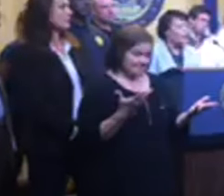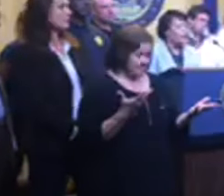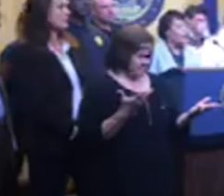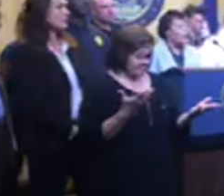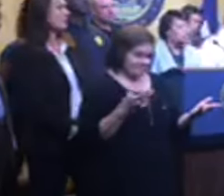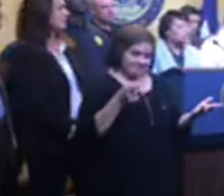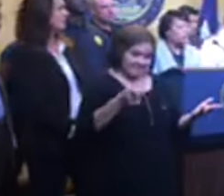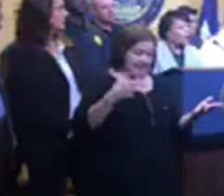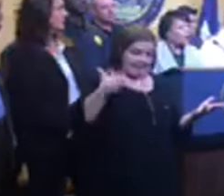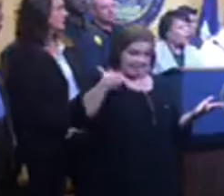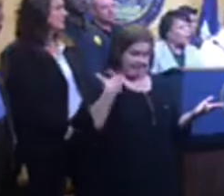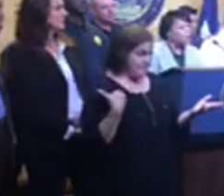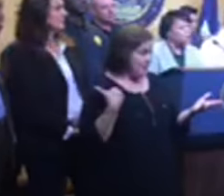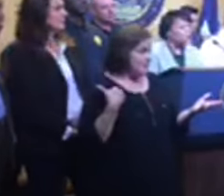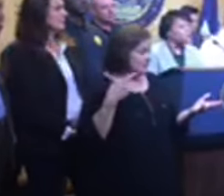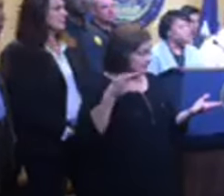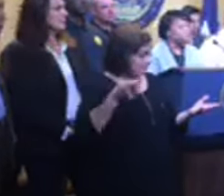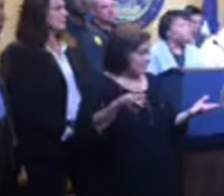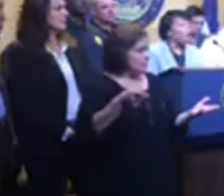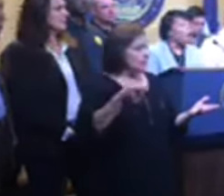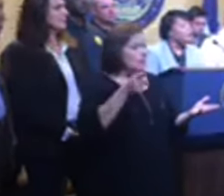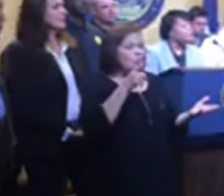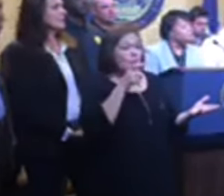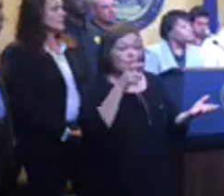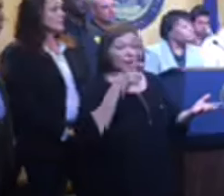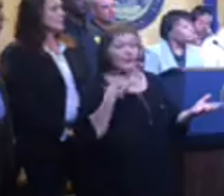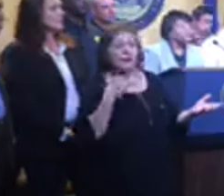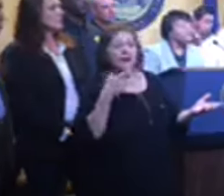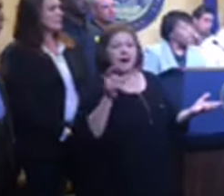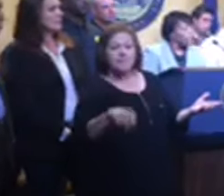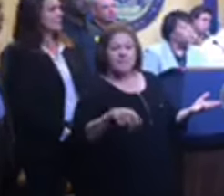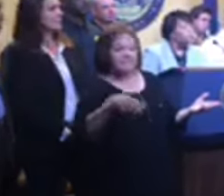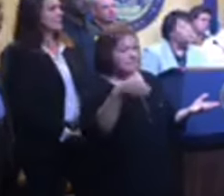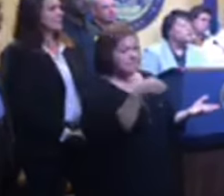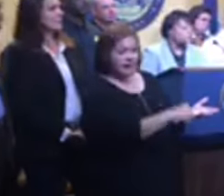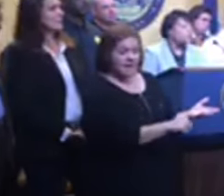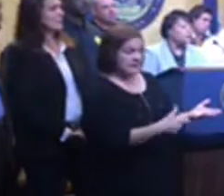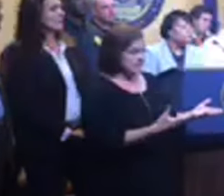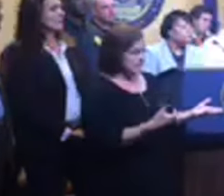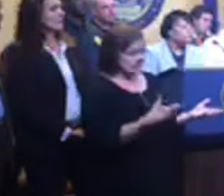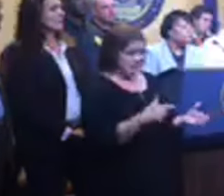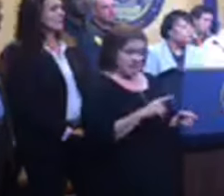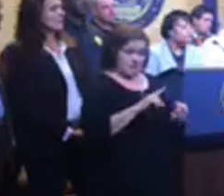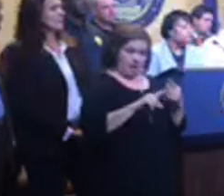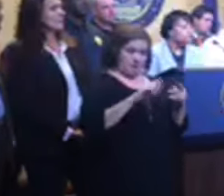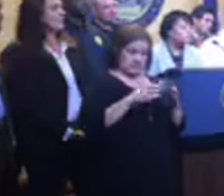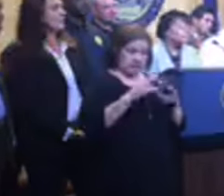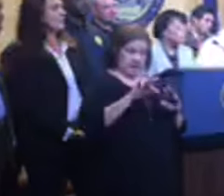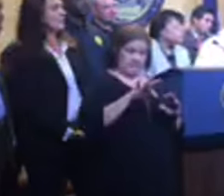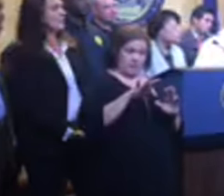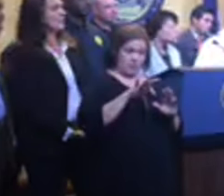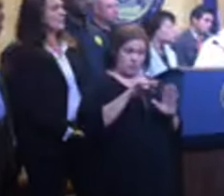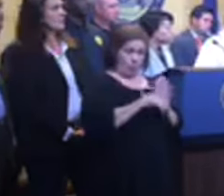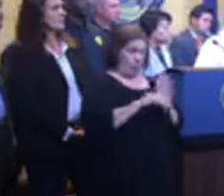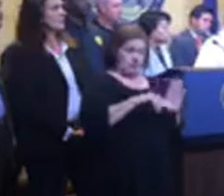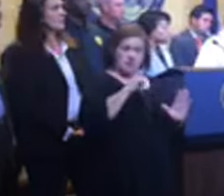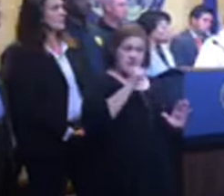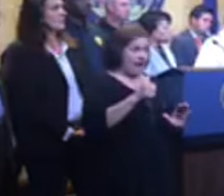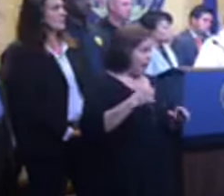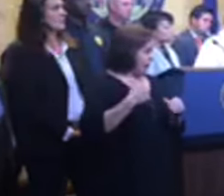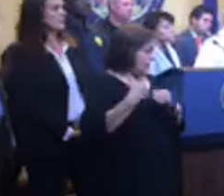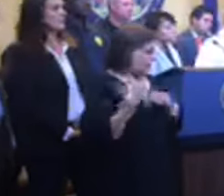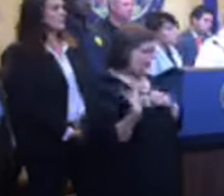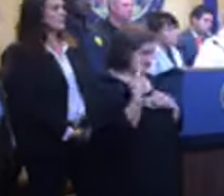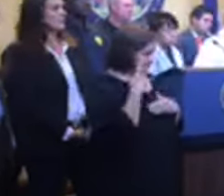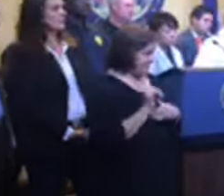the liability is with the responsible party, and that is not with the city of New Orleans. WDSU. How